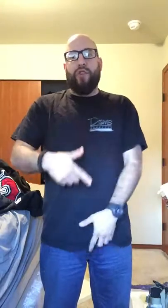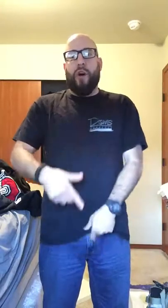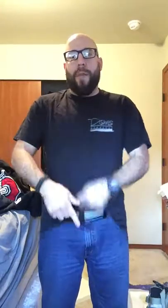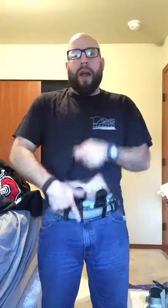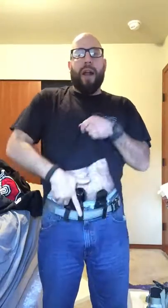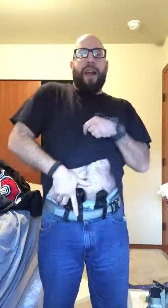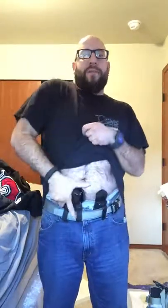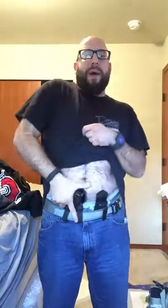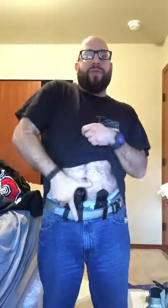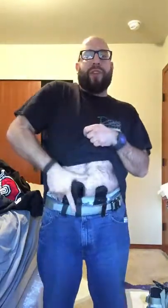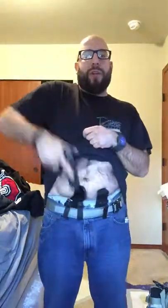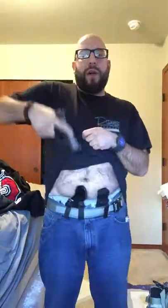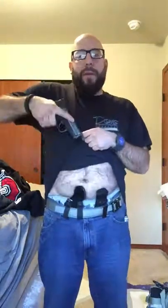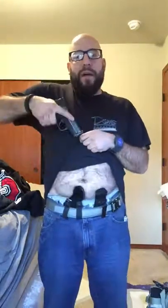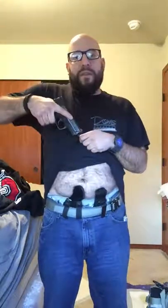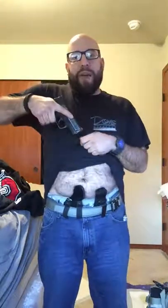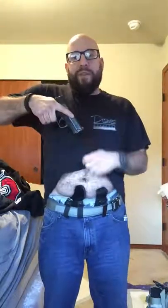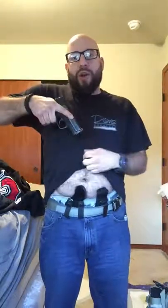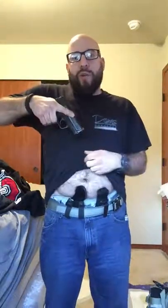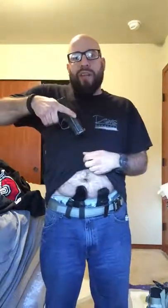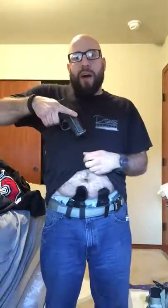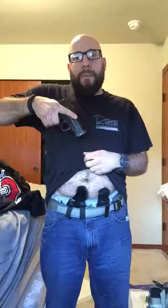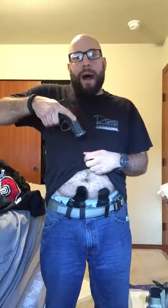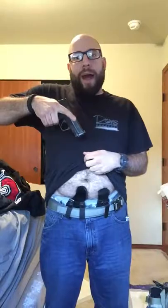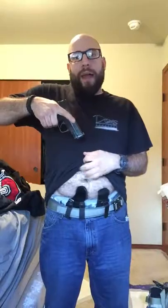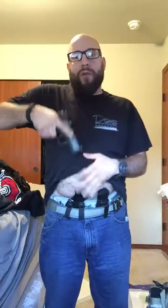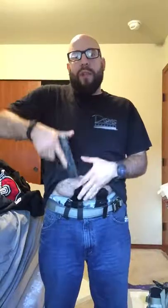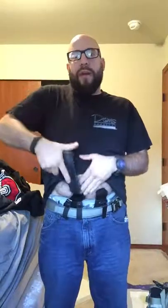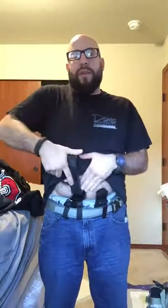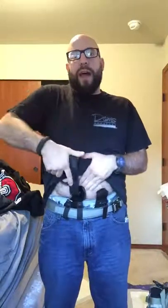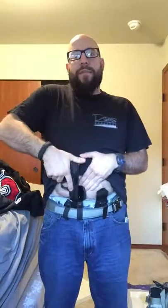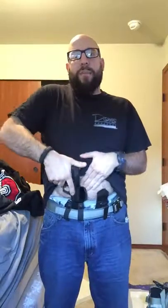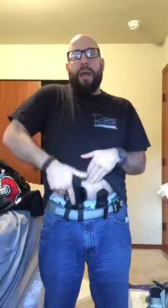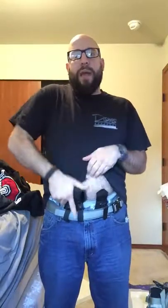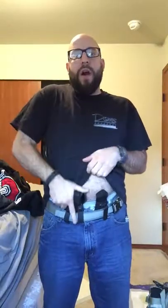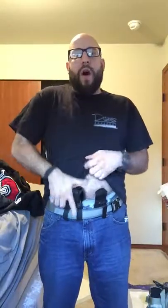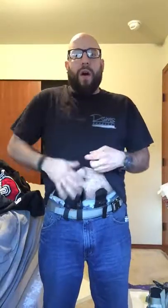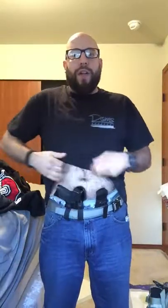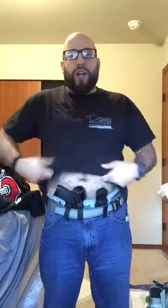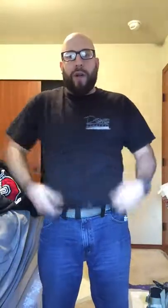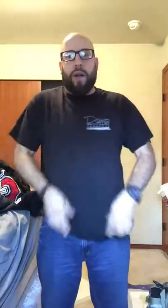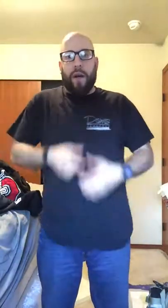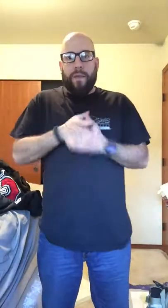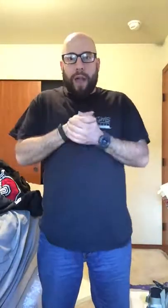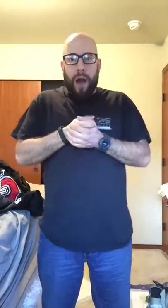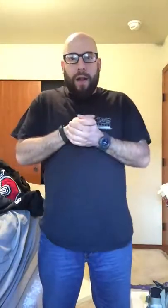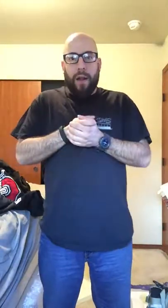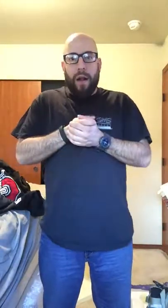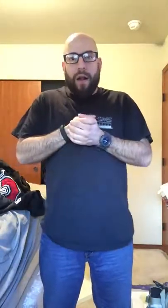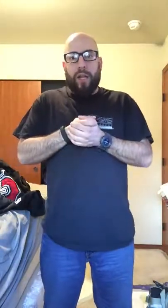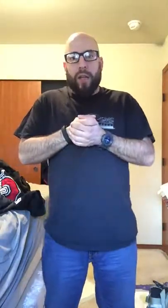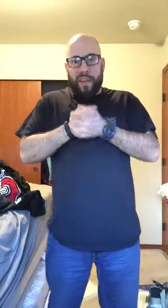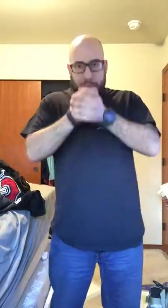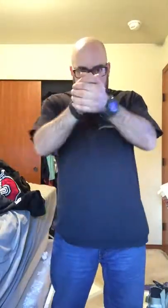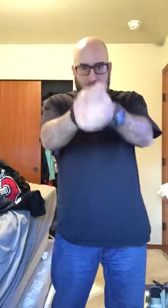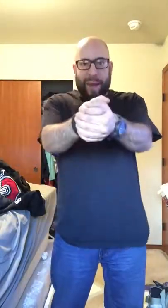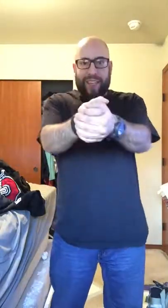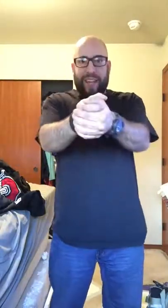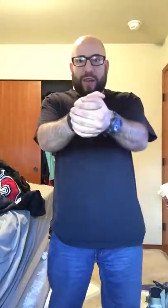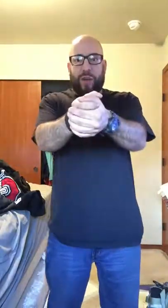draw my gun out of my holster, my finger is always up high. It'll never ever be on the trigger of the gun until I've put my sights on